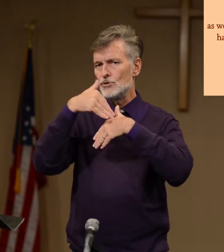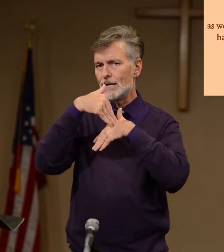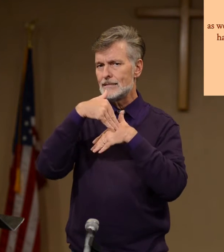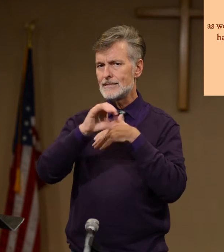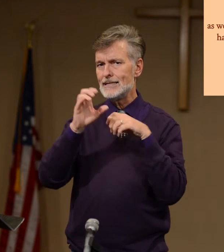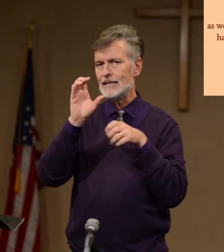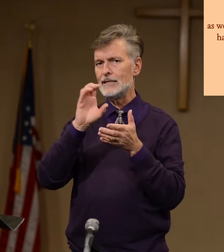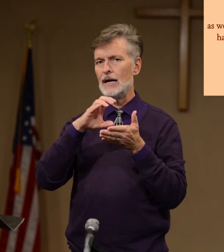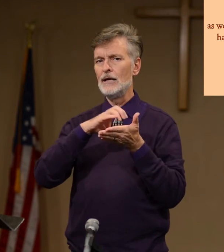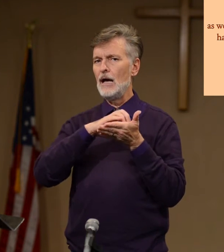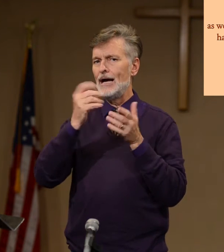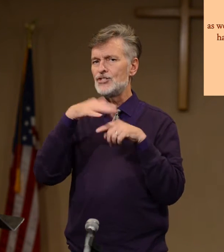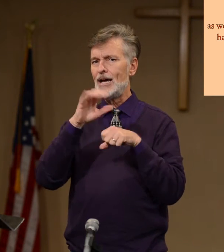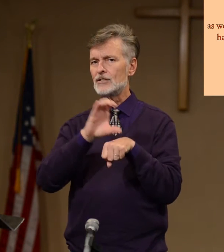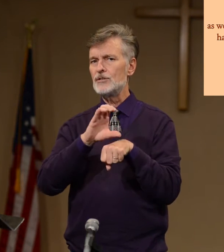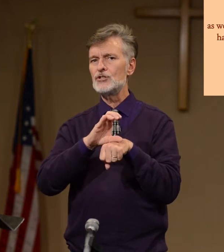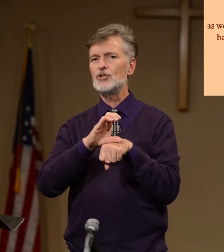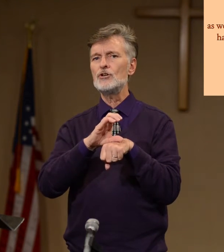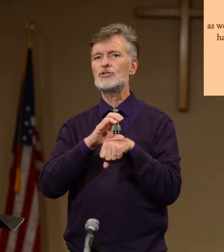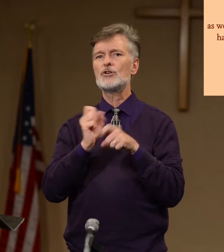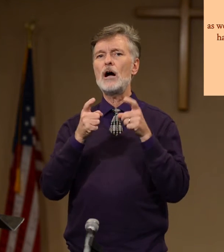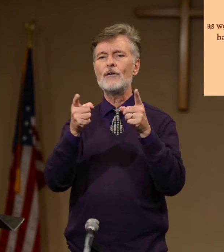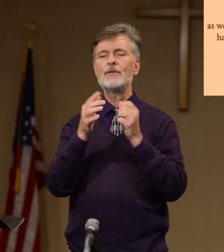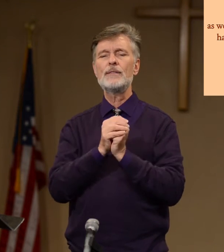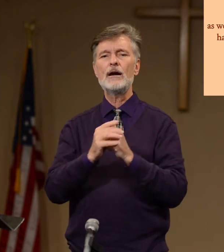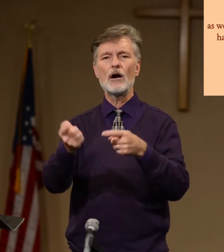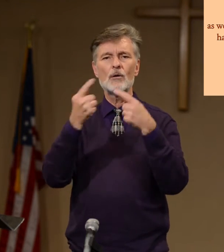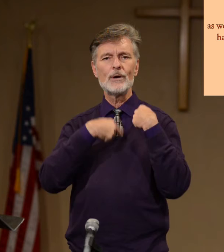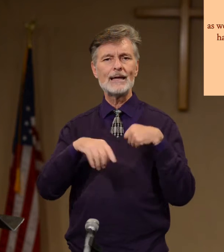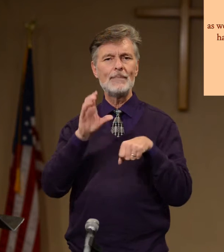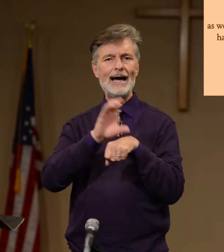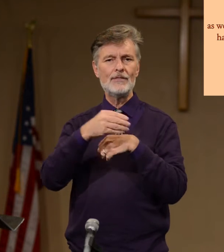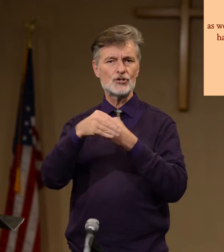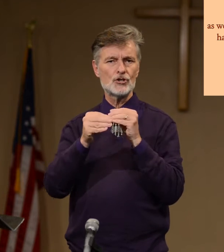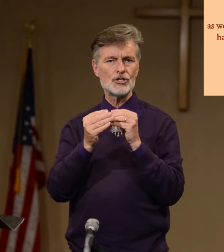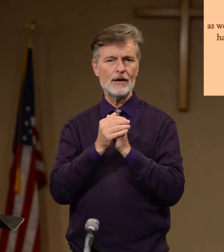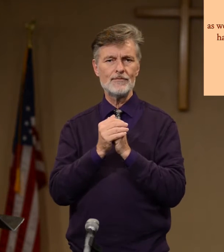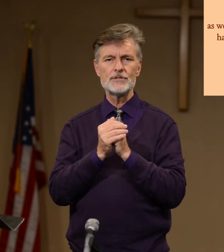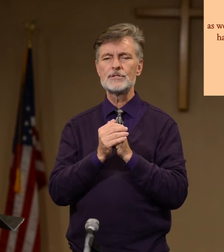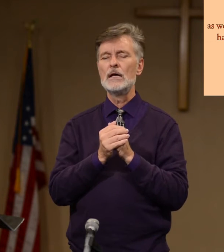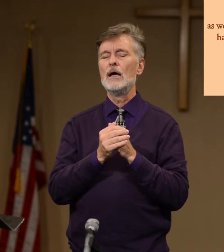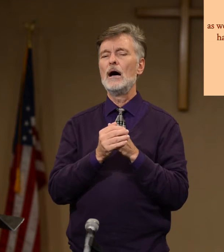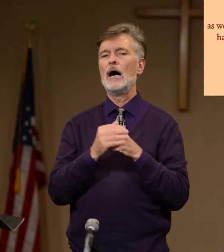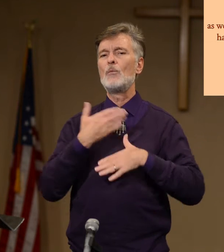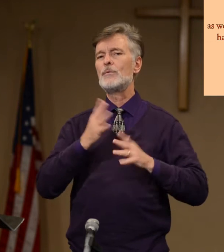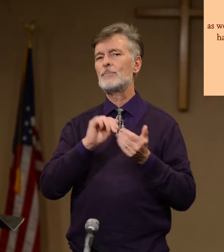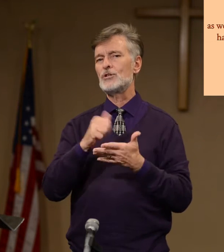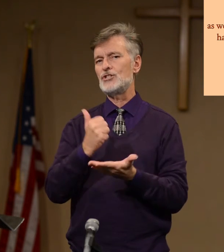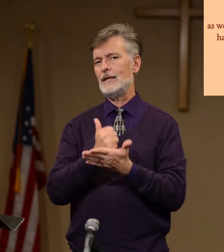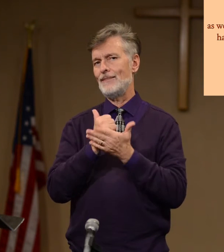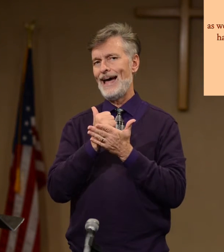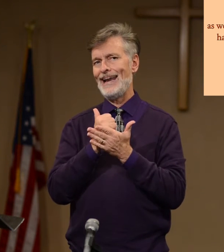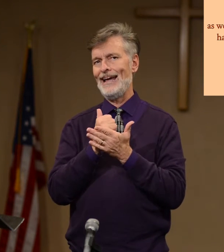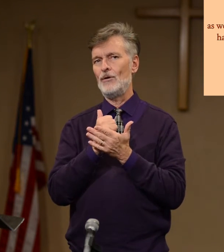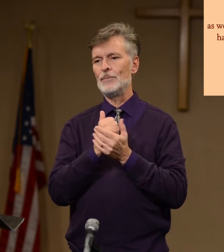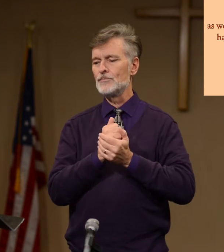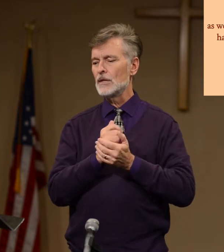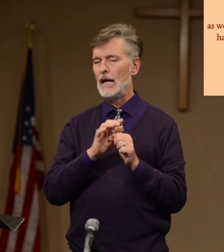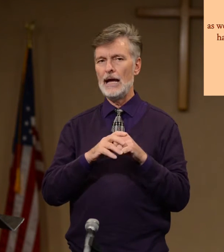can send a check to the church, your offering there, or bring it by the church office. We would appreciate that help. And